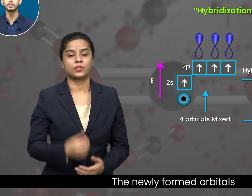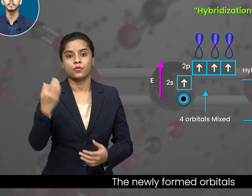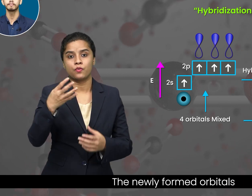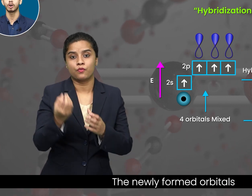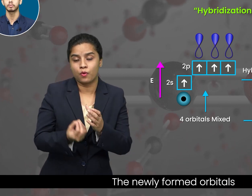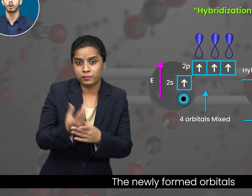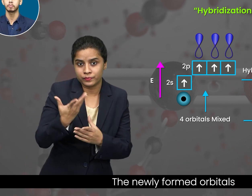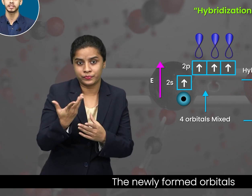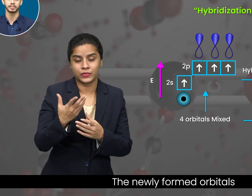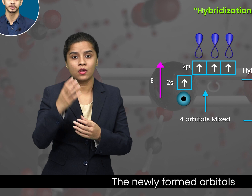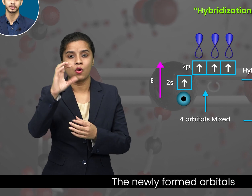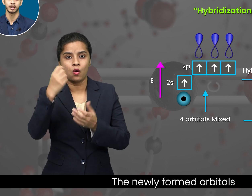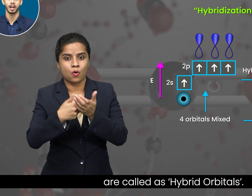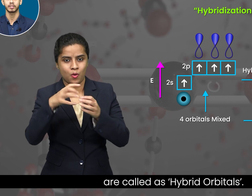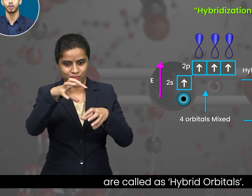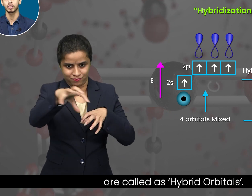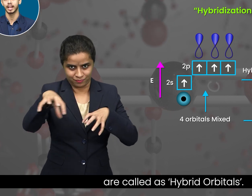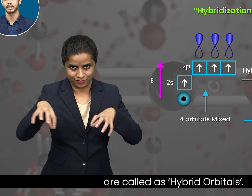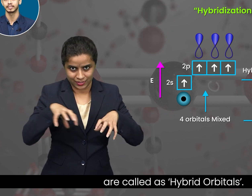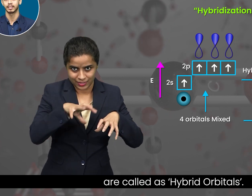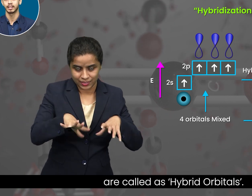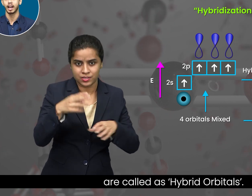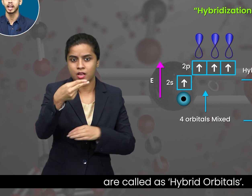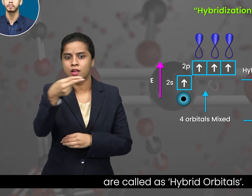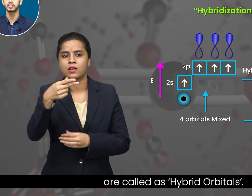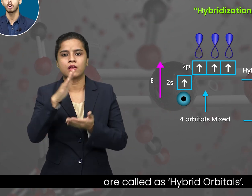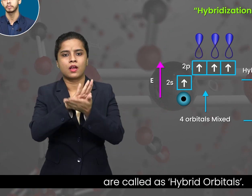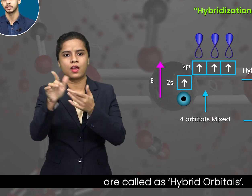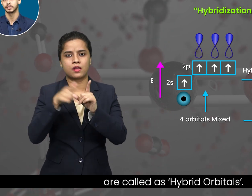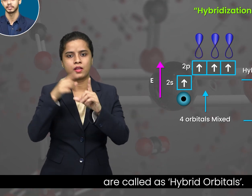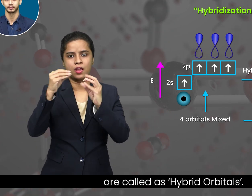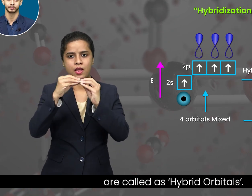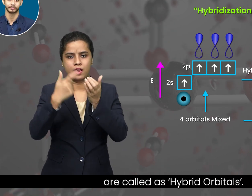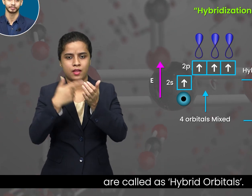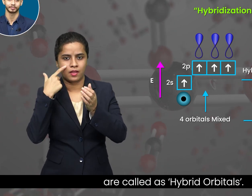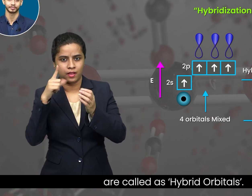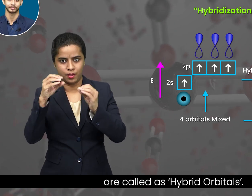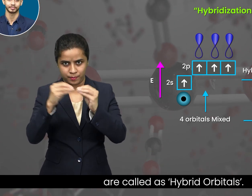The newly formed orbitals are called as hybrid orbitals.